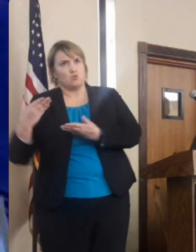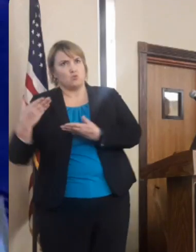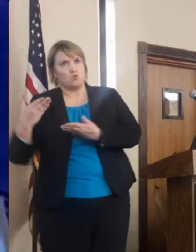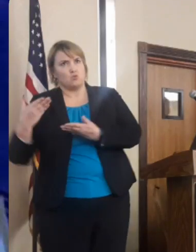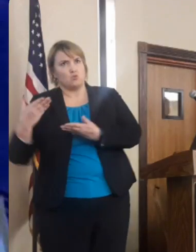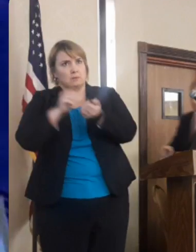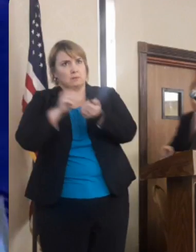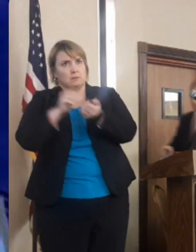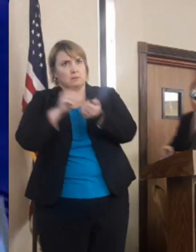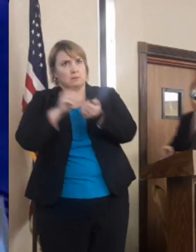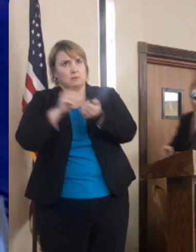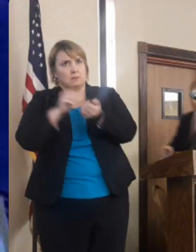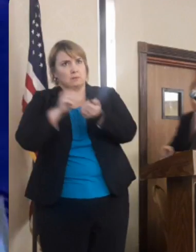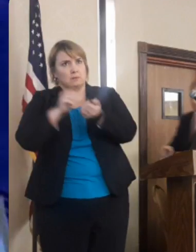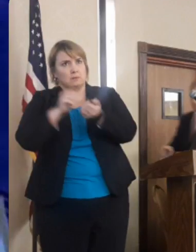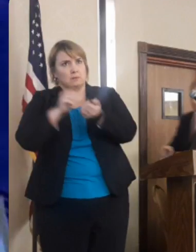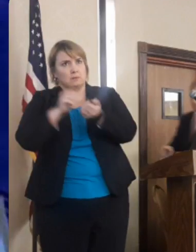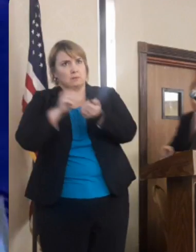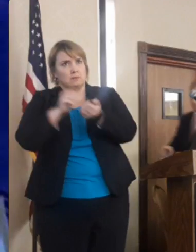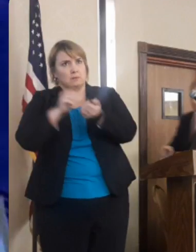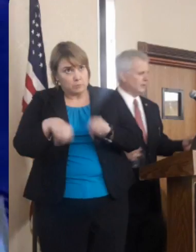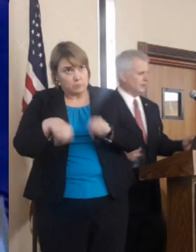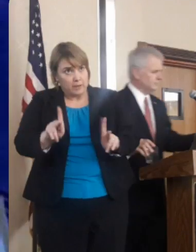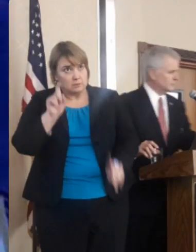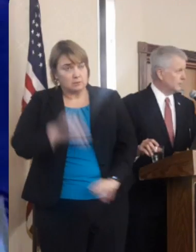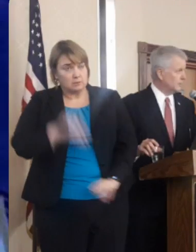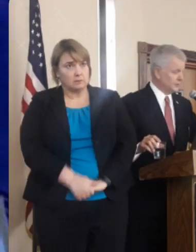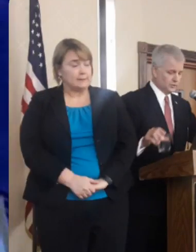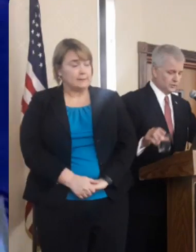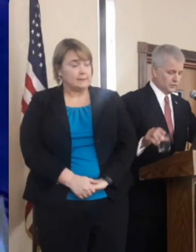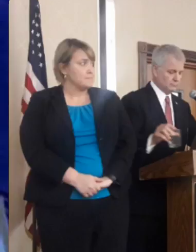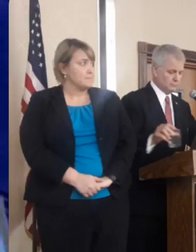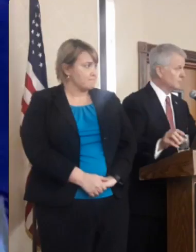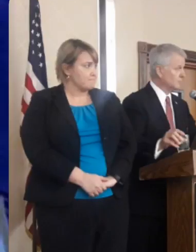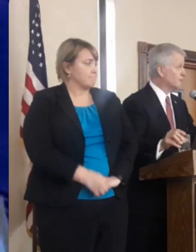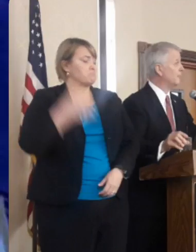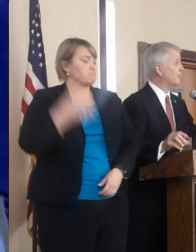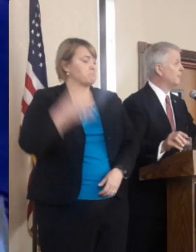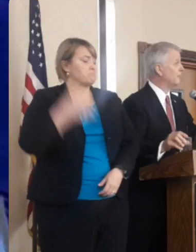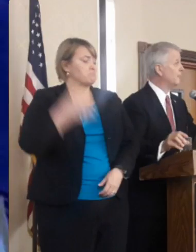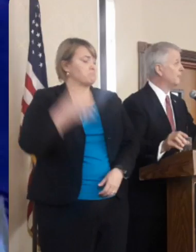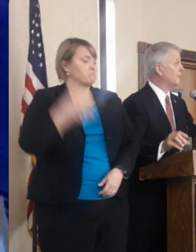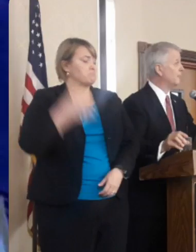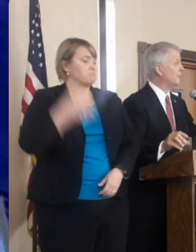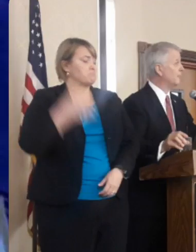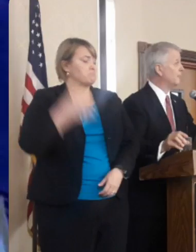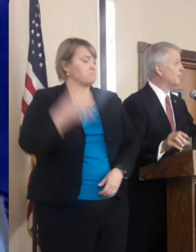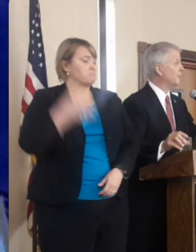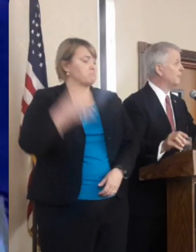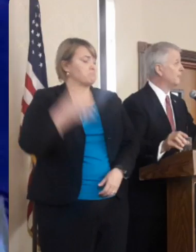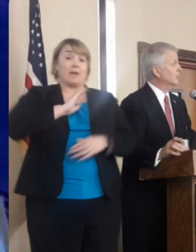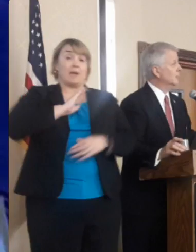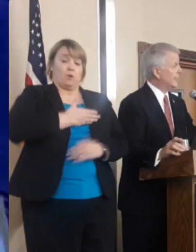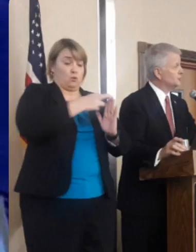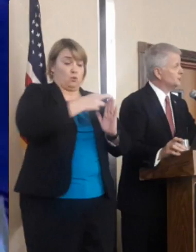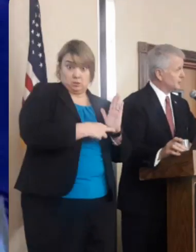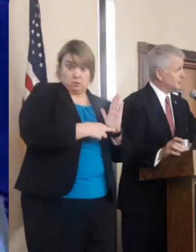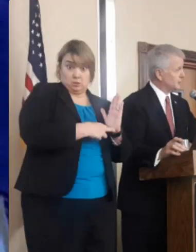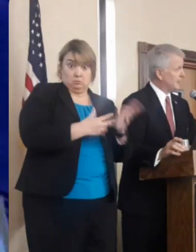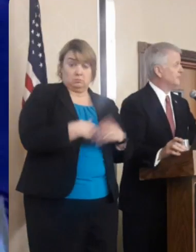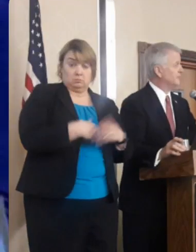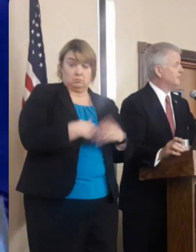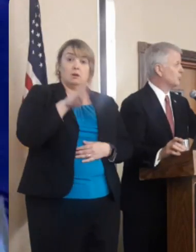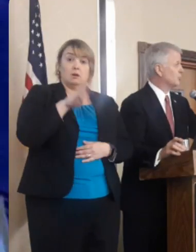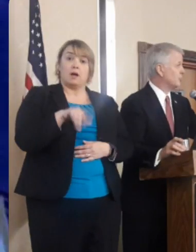ruling? Yeah. I mean, there's, from our rules, bylaw changes can be made if they